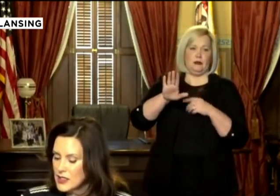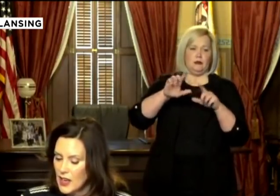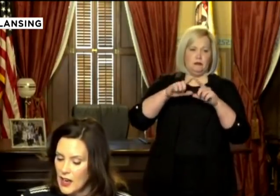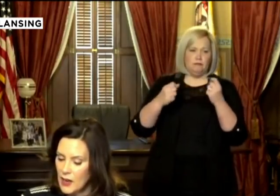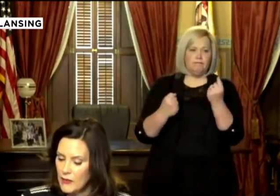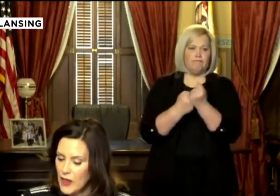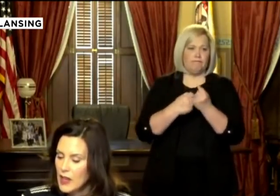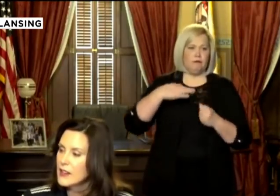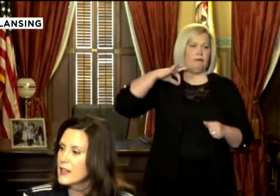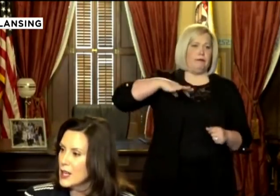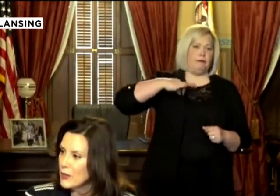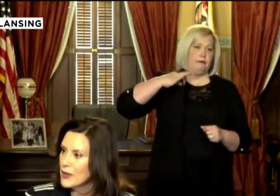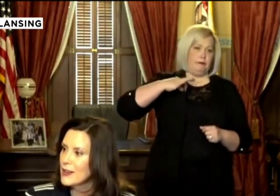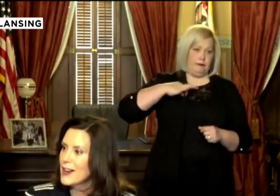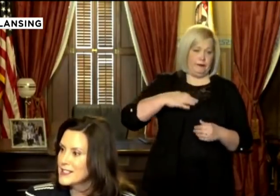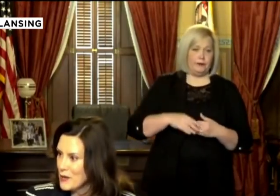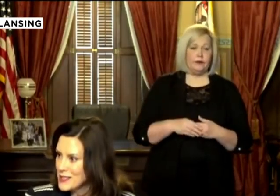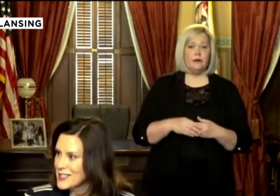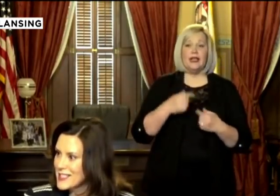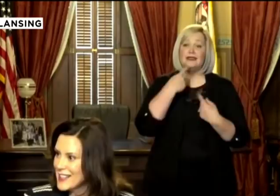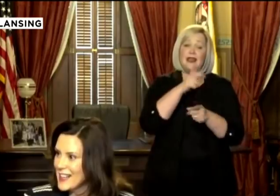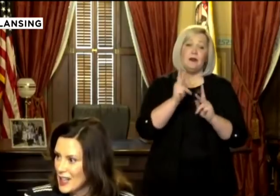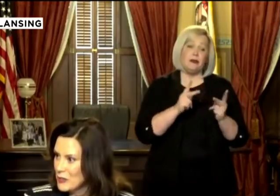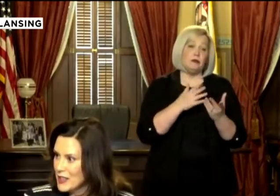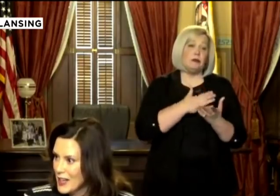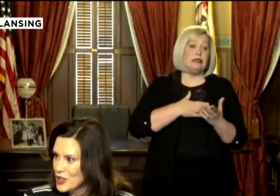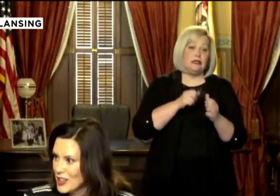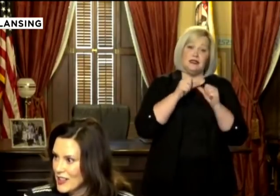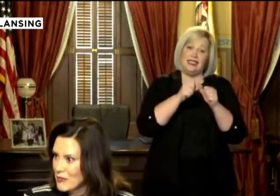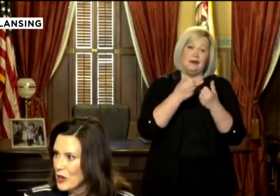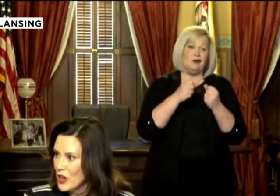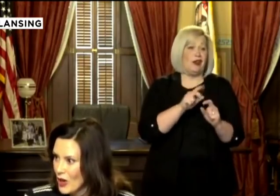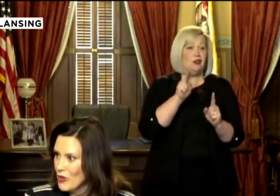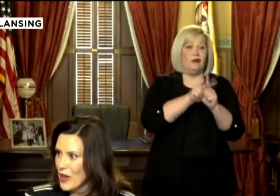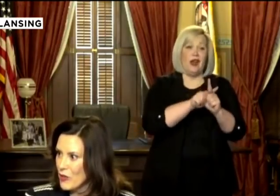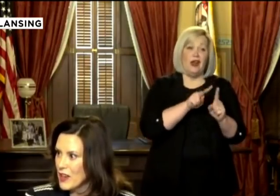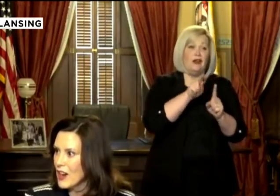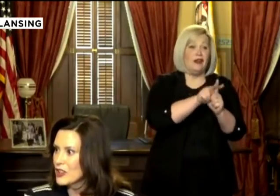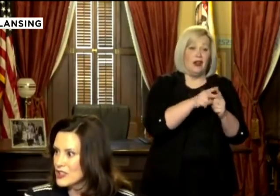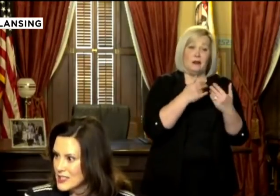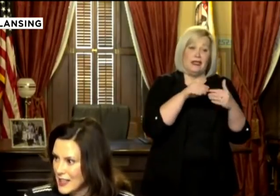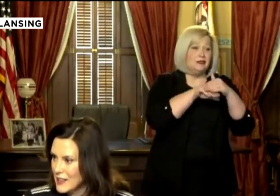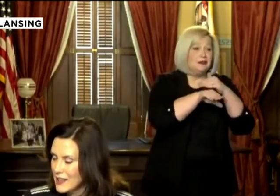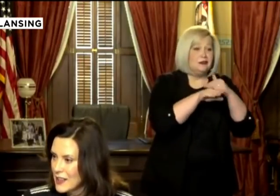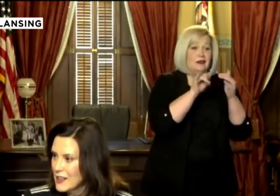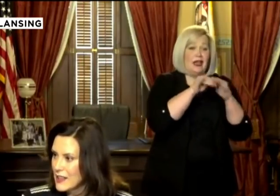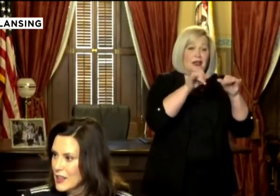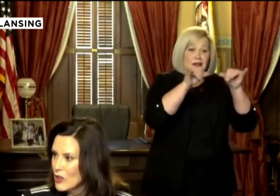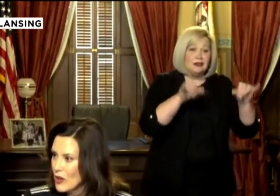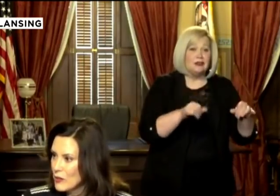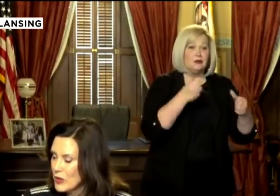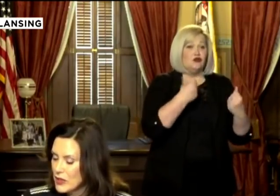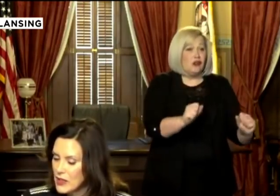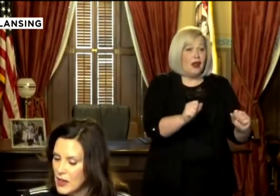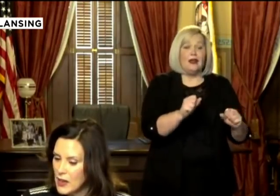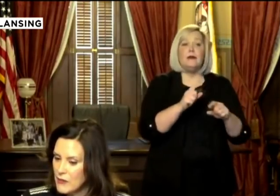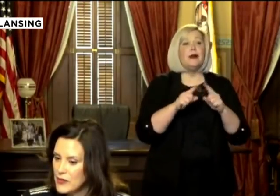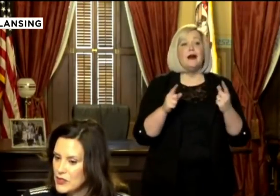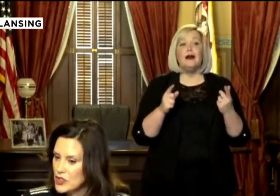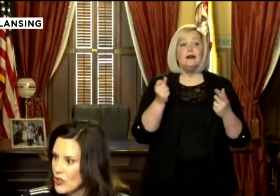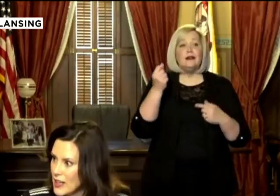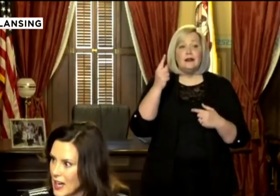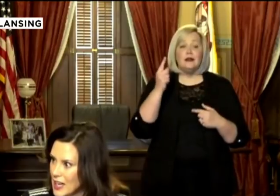is that keep attempting to get that application in, but know that we understand the